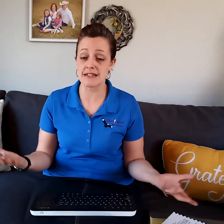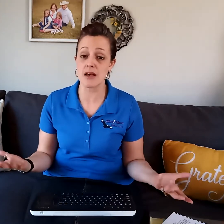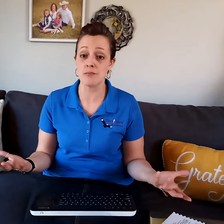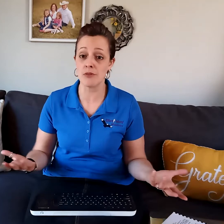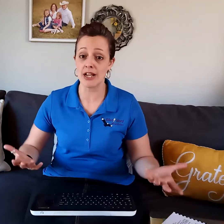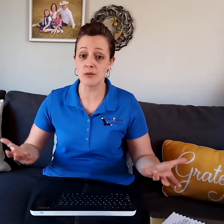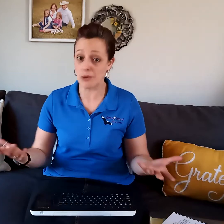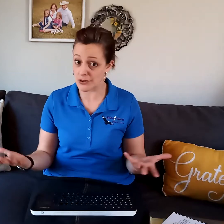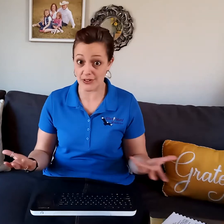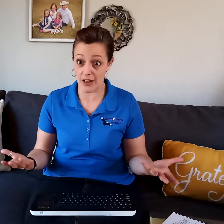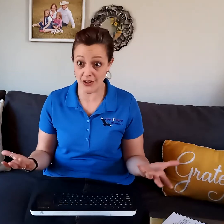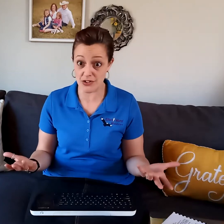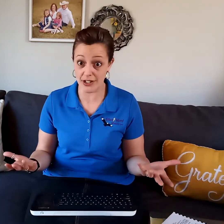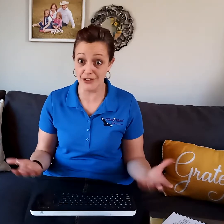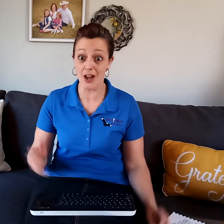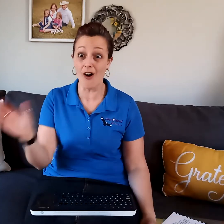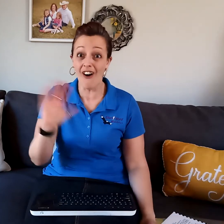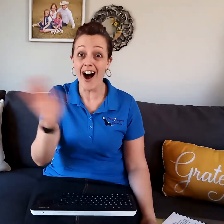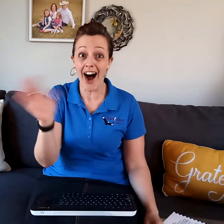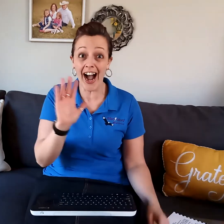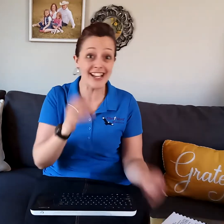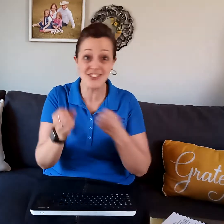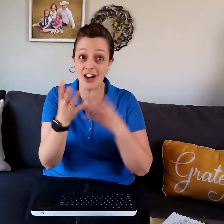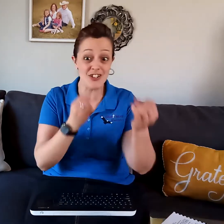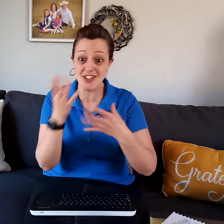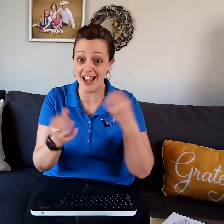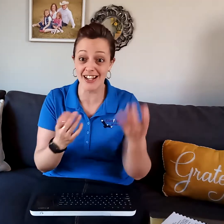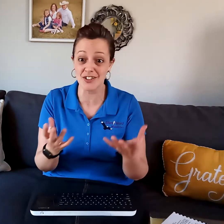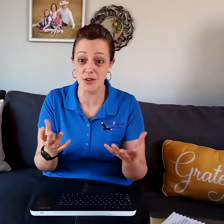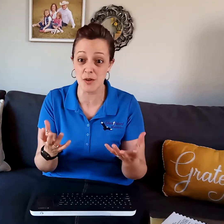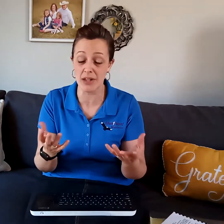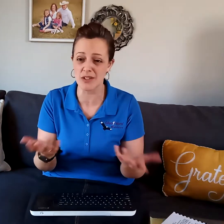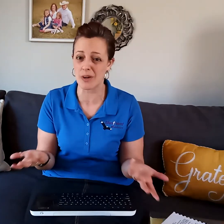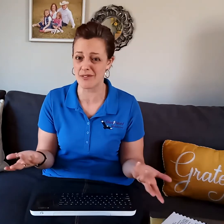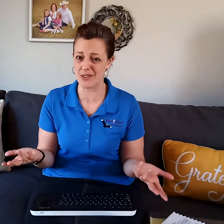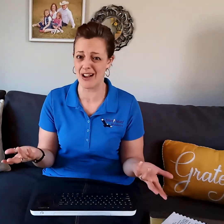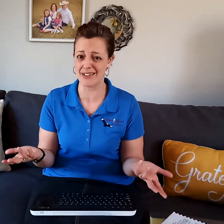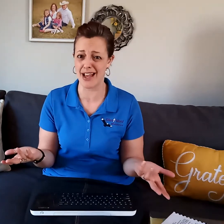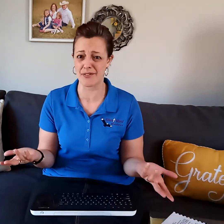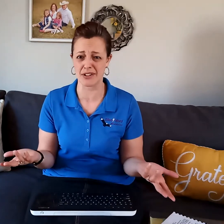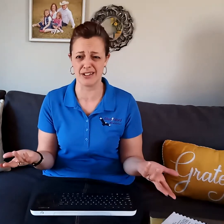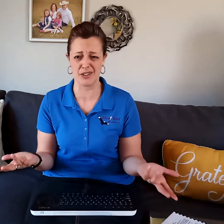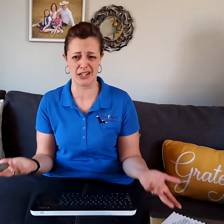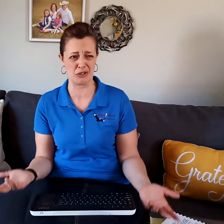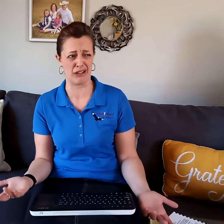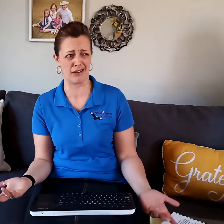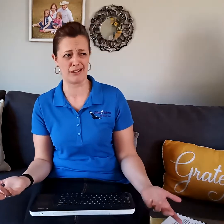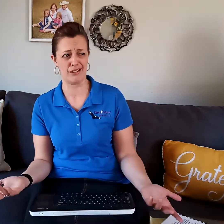some random person on the street and say, oh, hi, and start signing to them, because what if they're not deaf? They're going to look at you like,